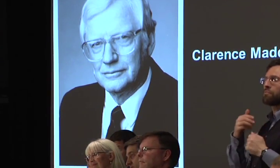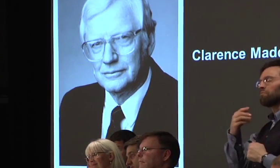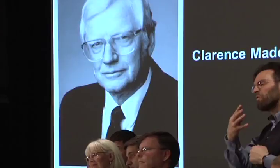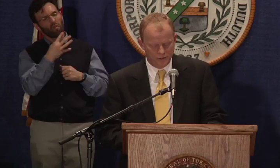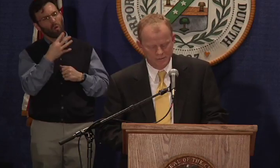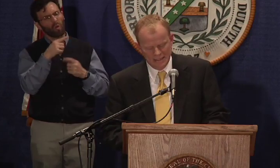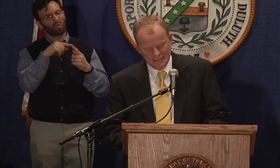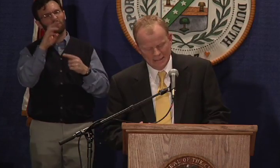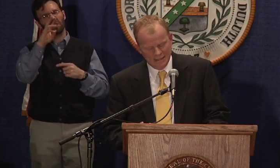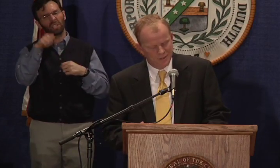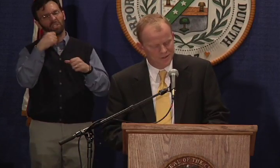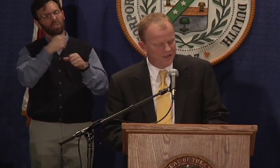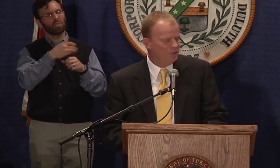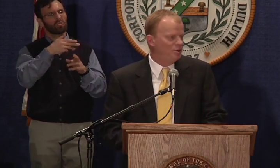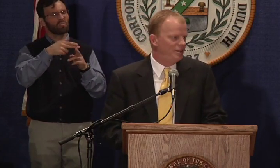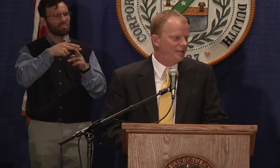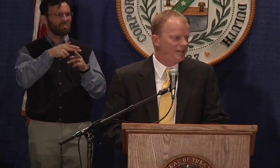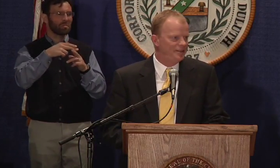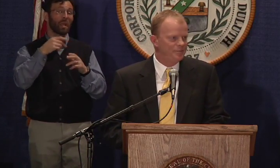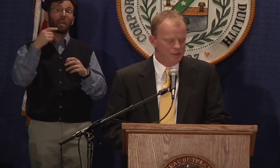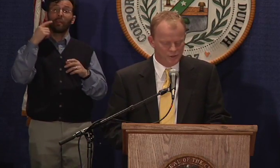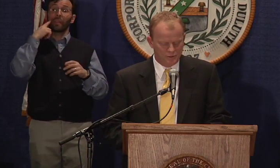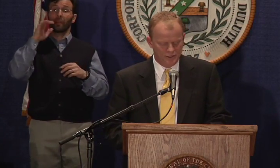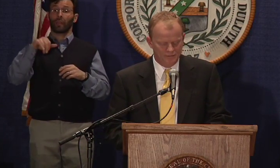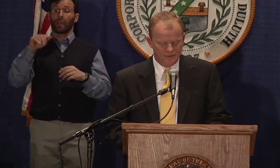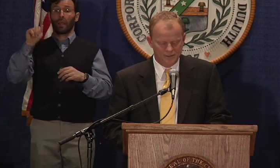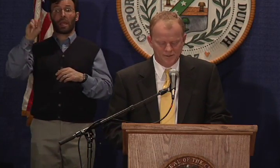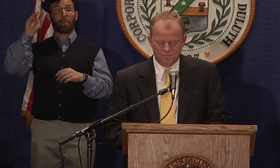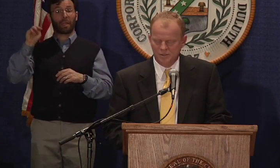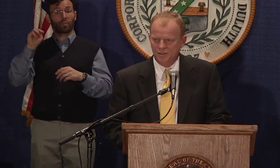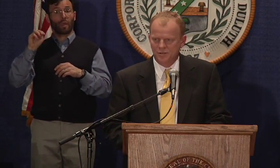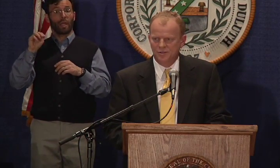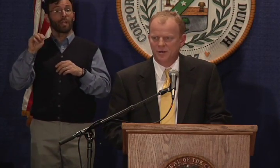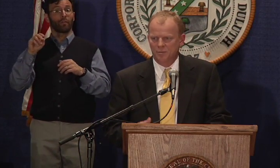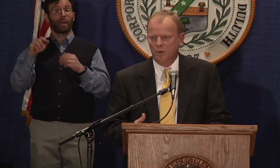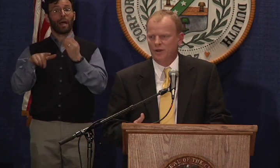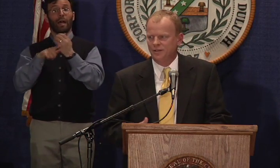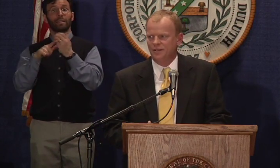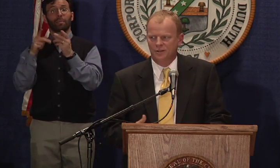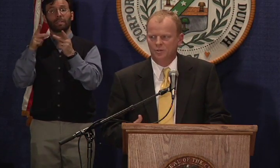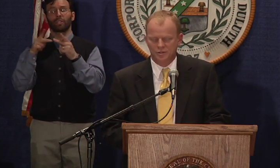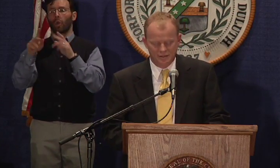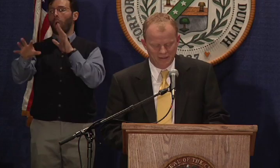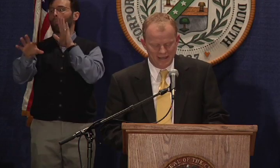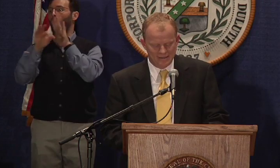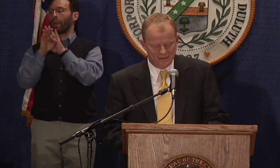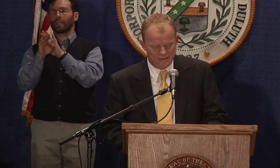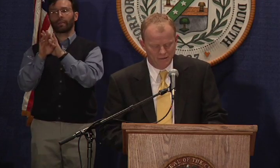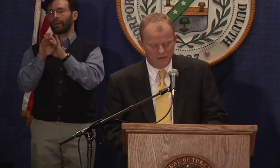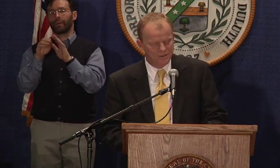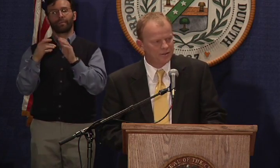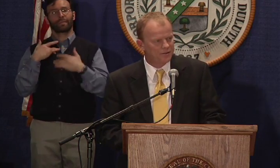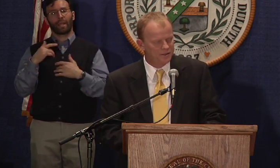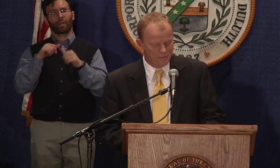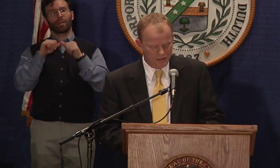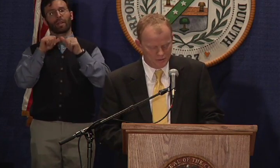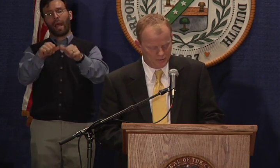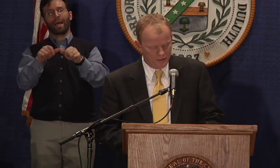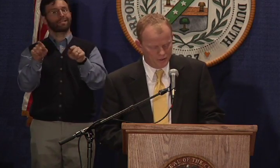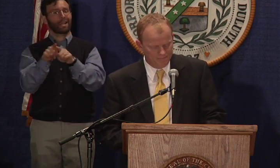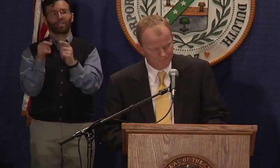to 6 years, his thinking being that administrative assistant positions are appointed and usually last as long as the